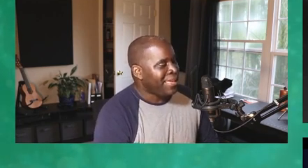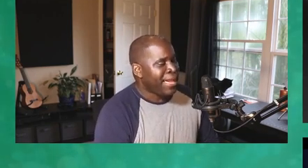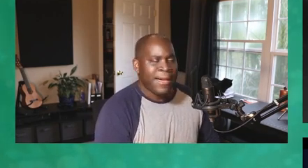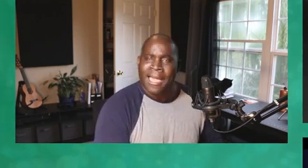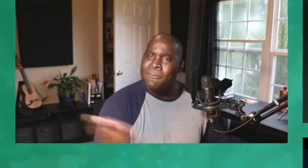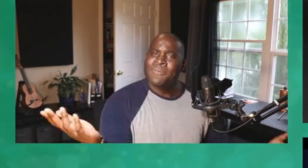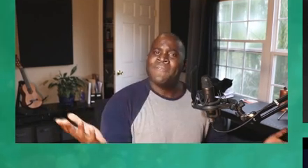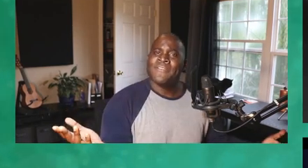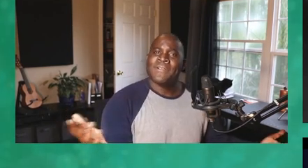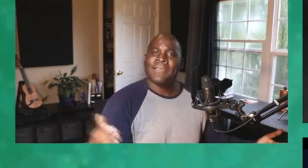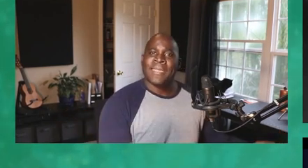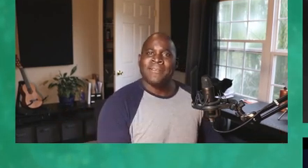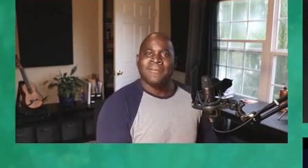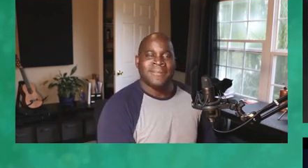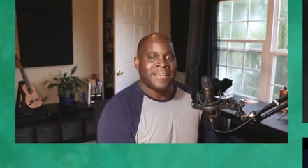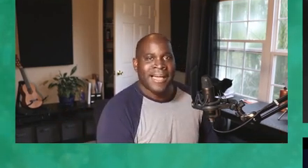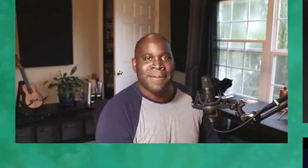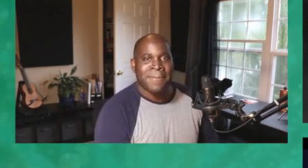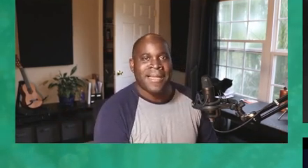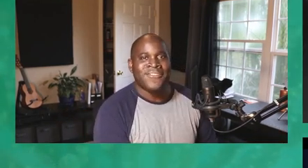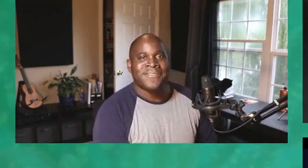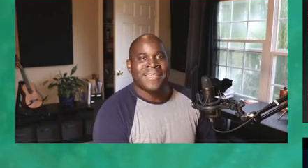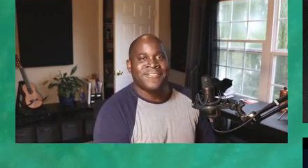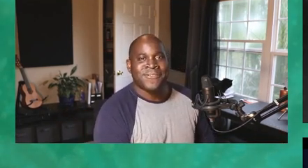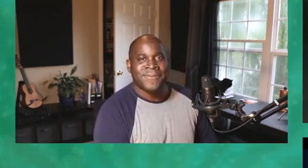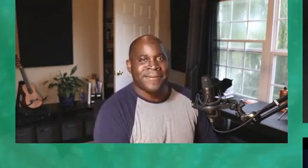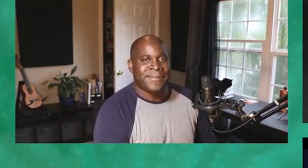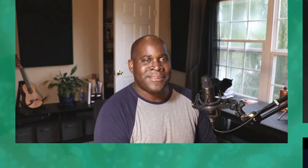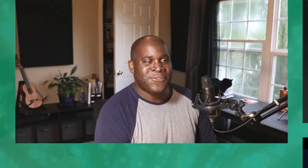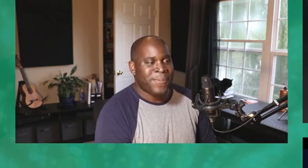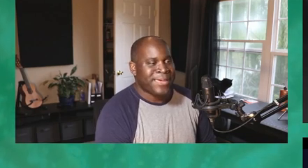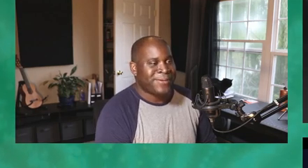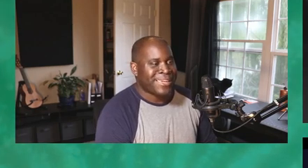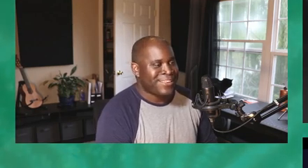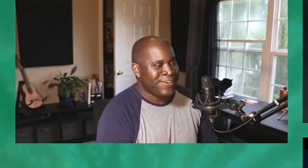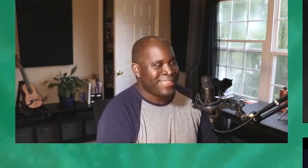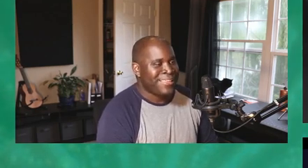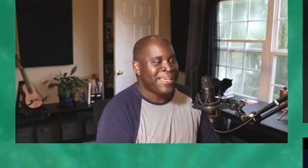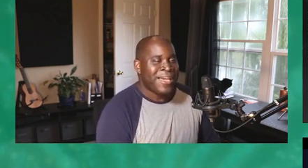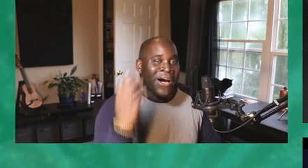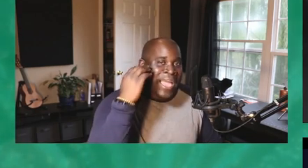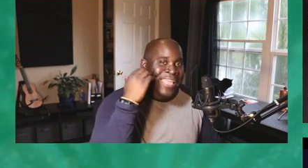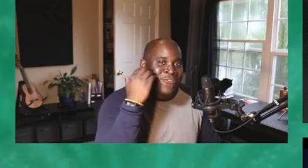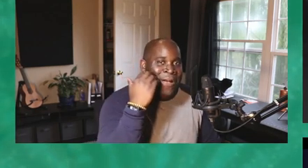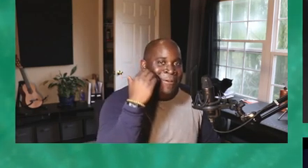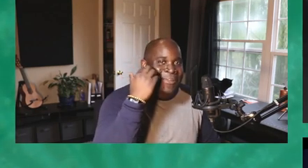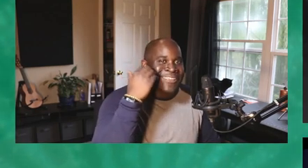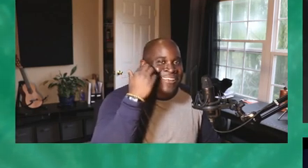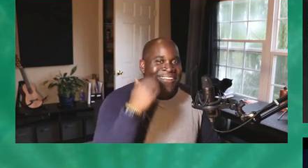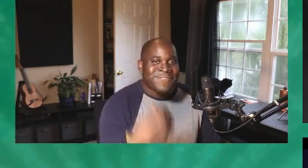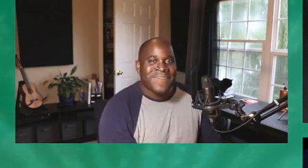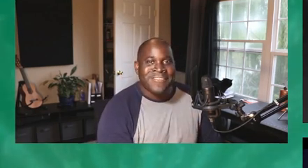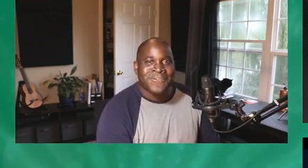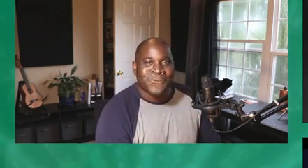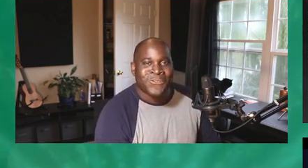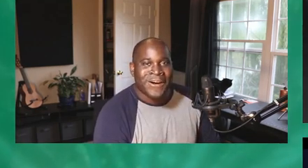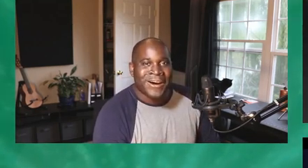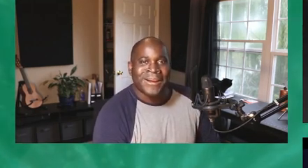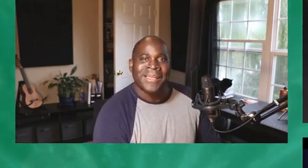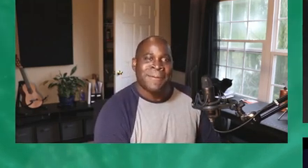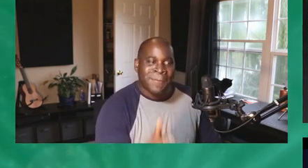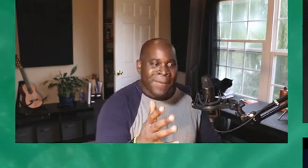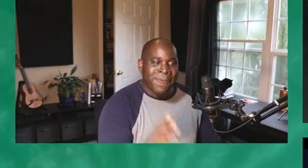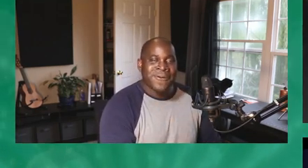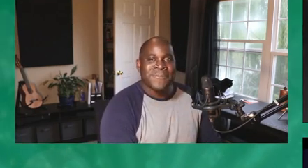it. What's my face look like, man? I just survived a huge battle. I got a giant head trauma, facial